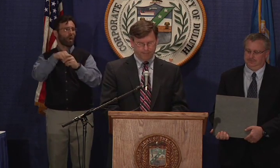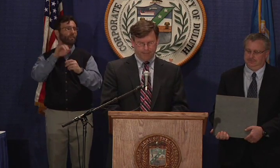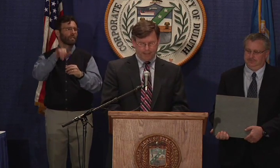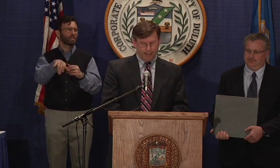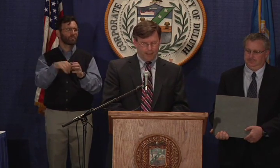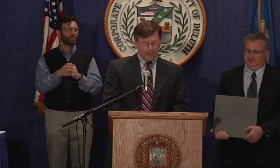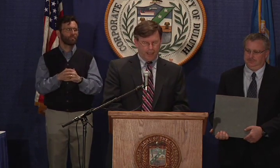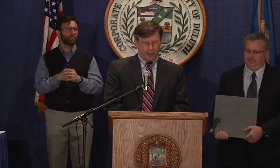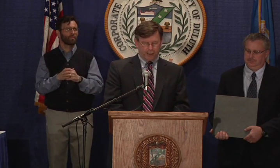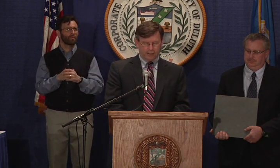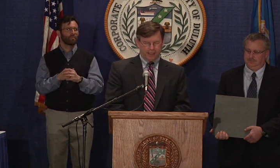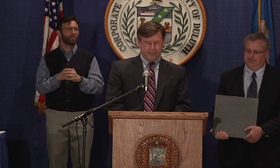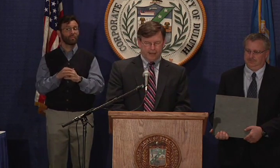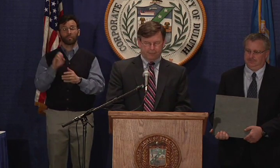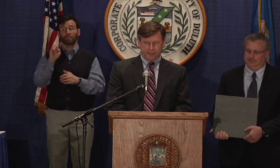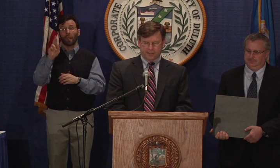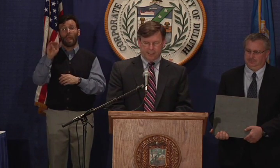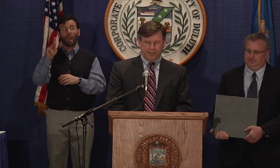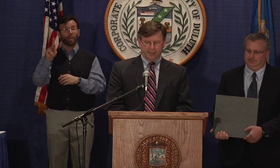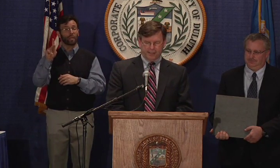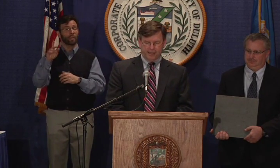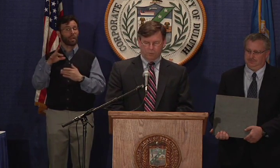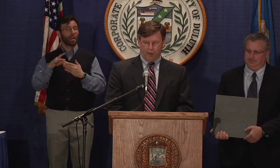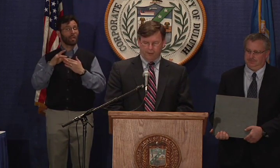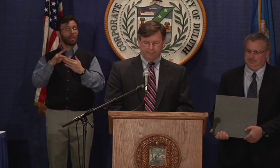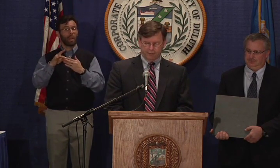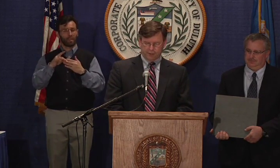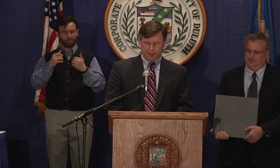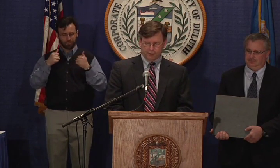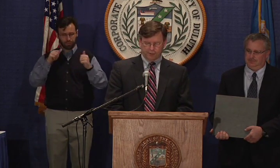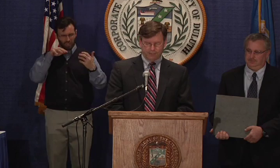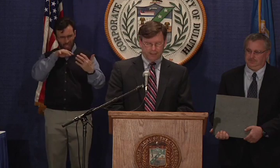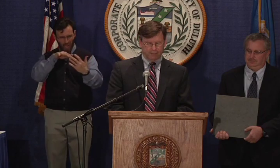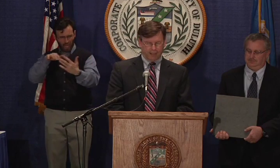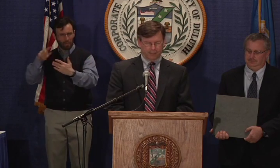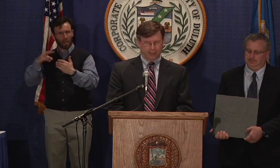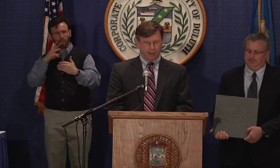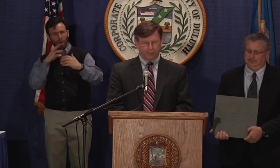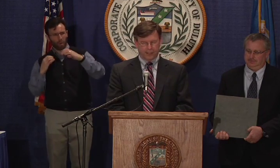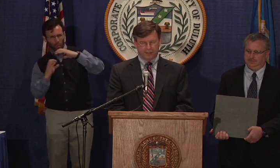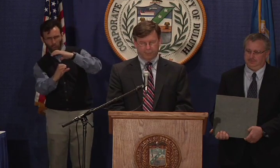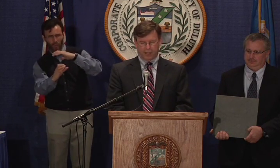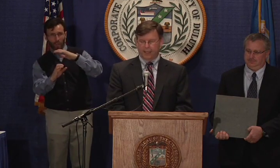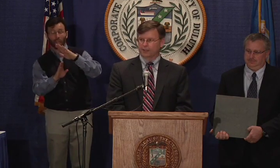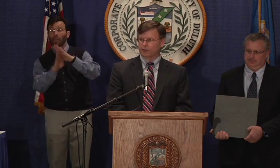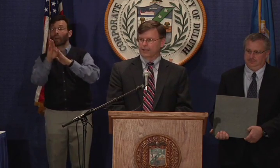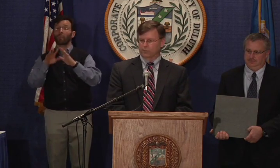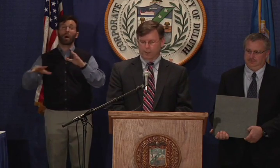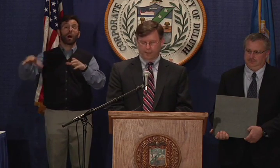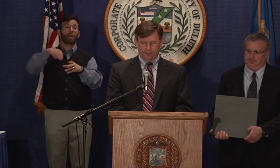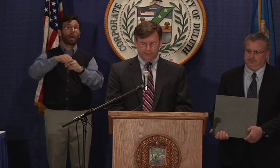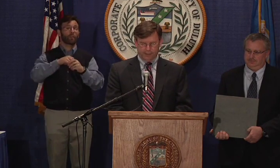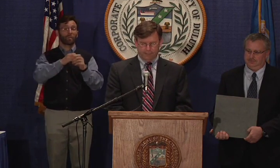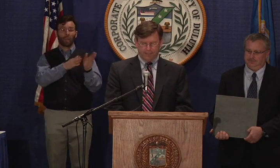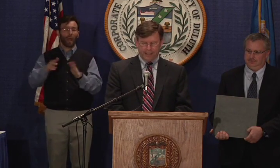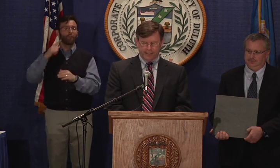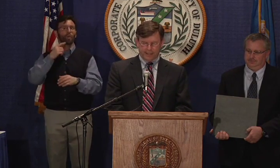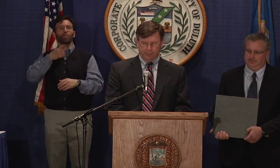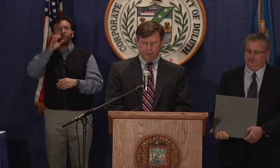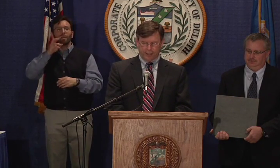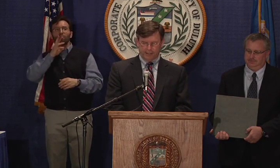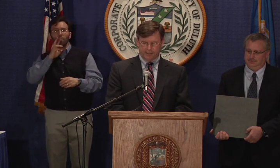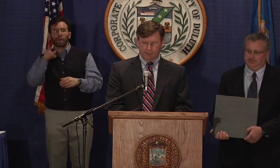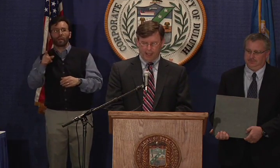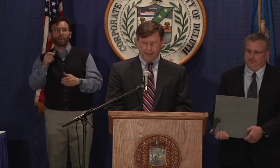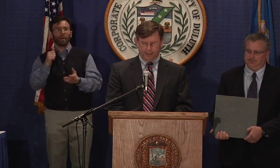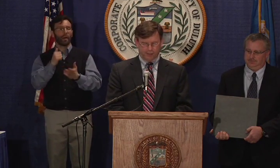this. Eric has led the effort to study the city's water infrastructure and developed a comprehensive plan on drinking water. He has